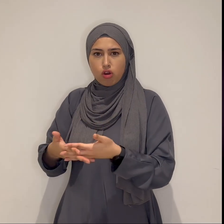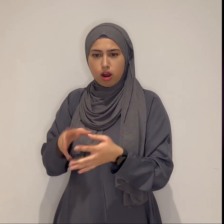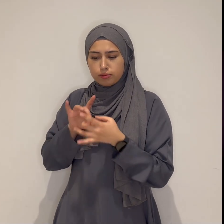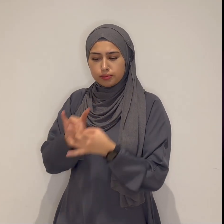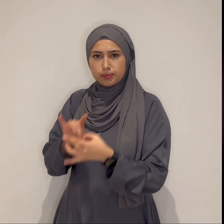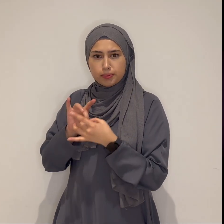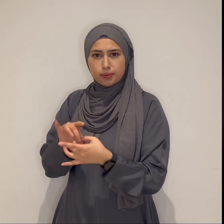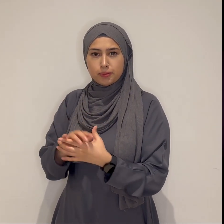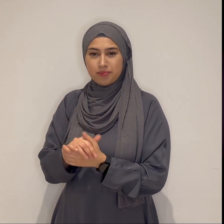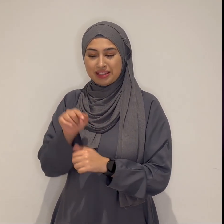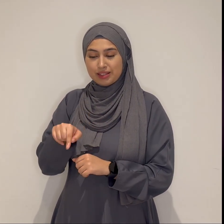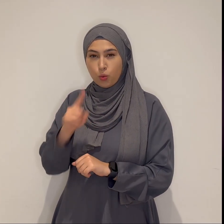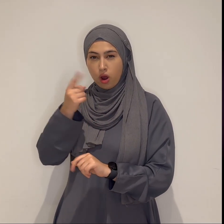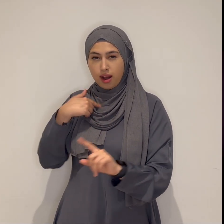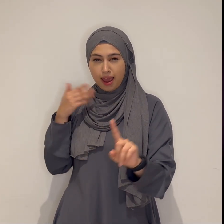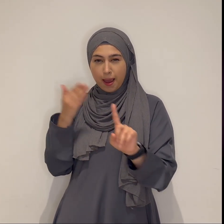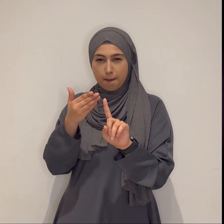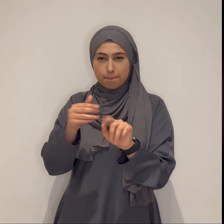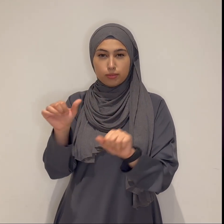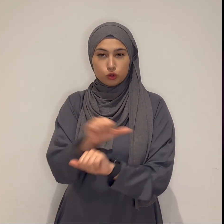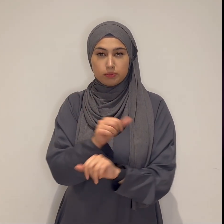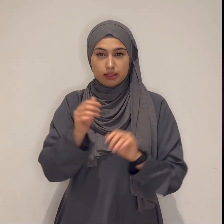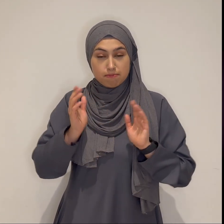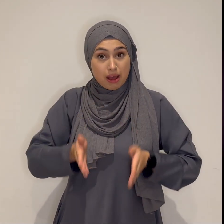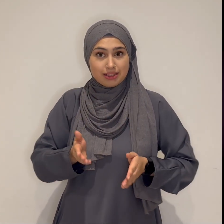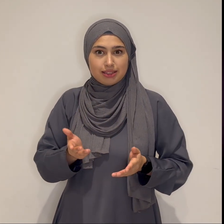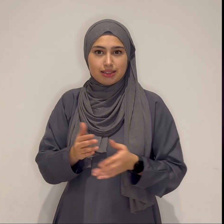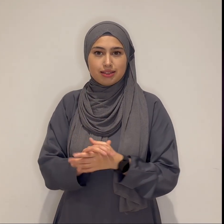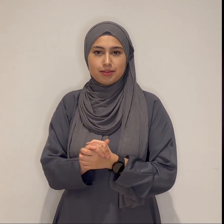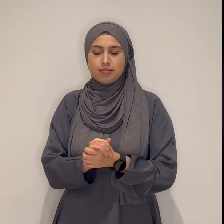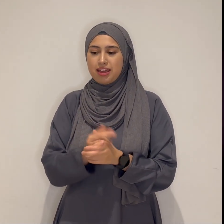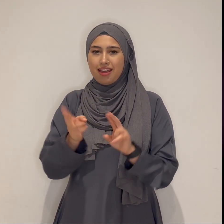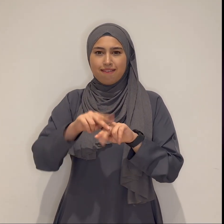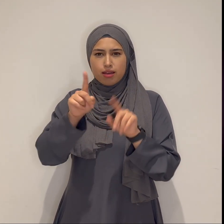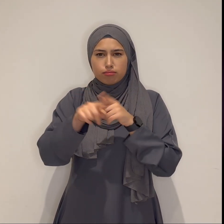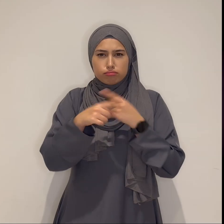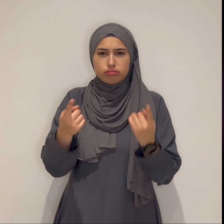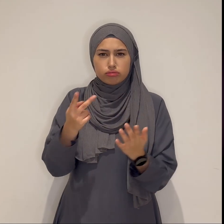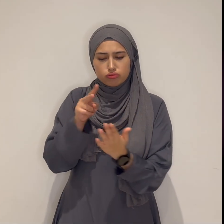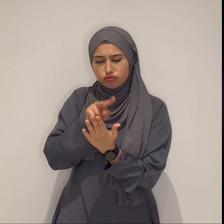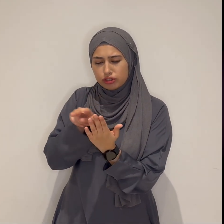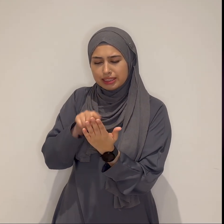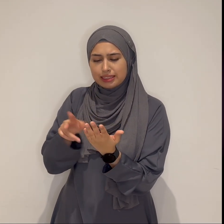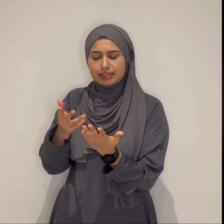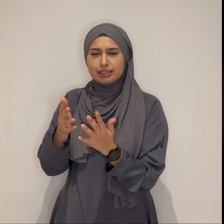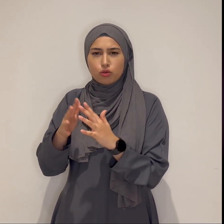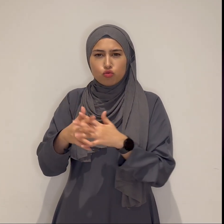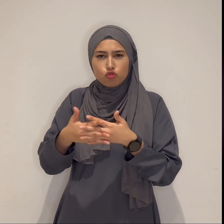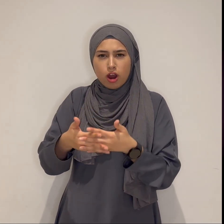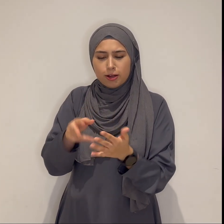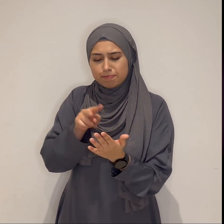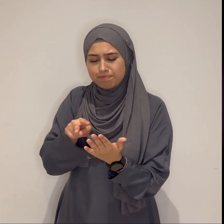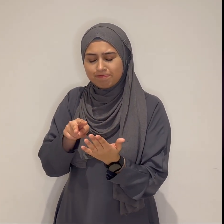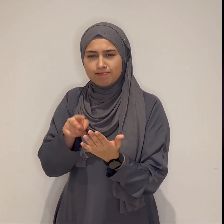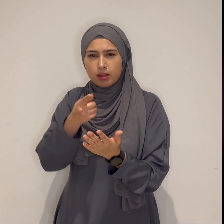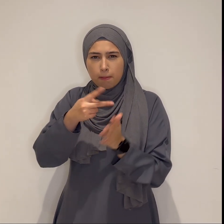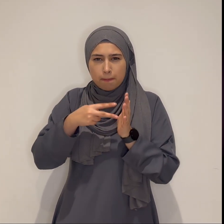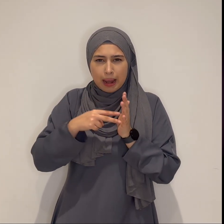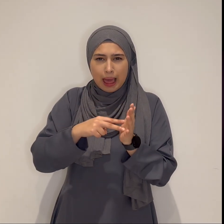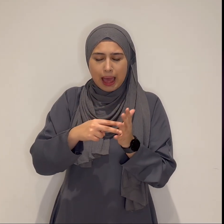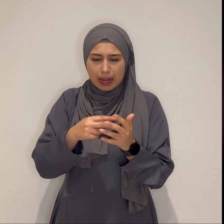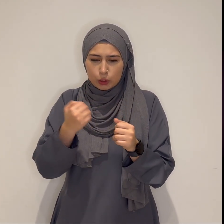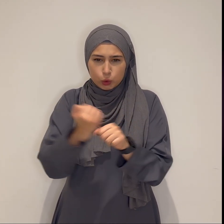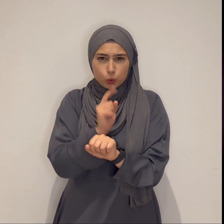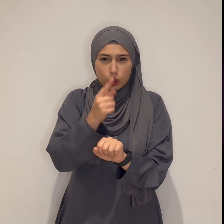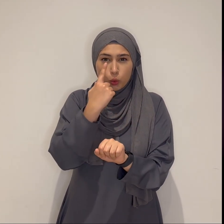And this is one of the objectives and one of the plans that we must make. If you're unable to read the book of Allah, make a plan. Do whatever you